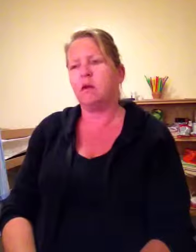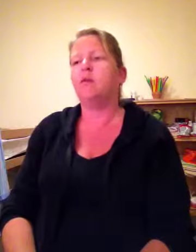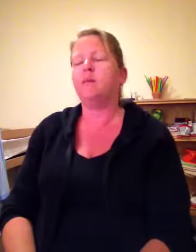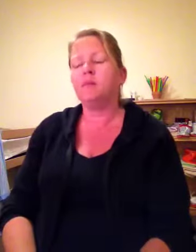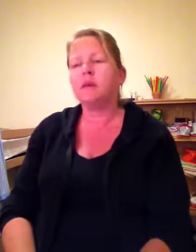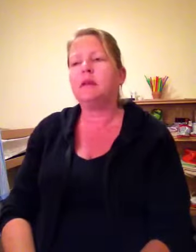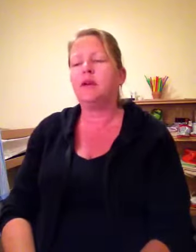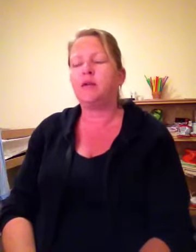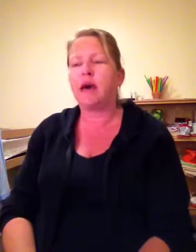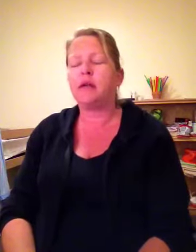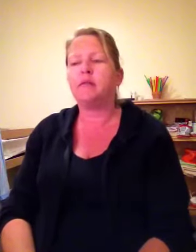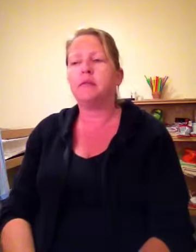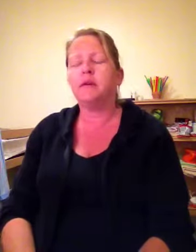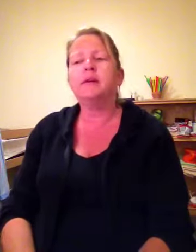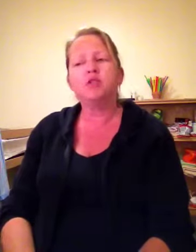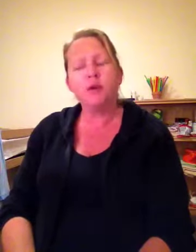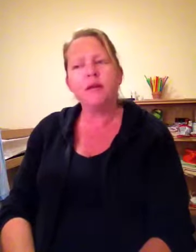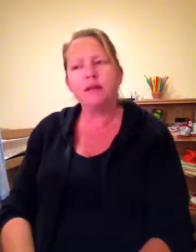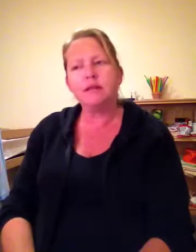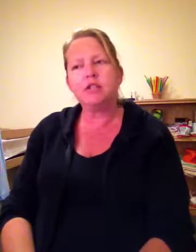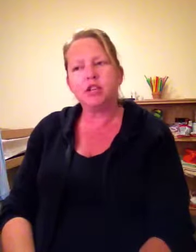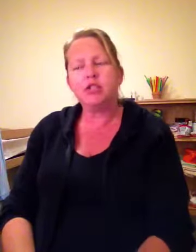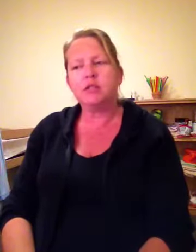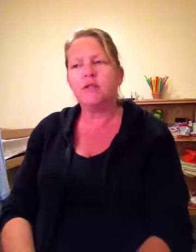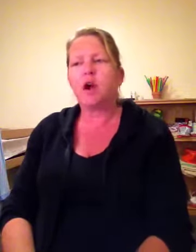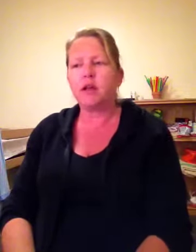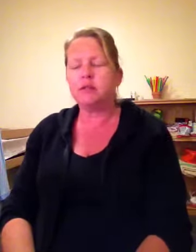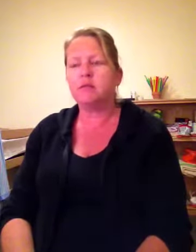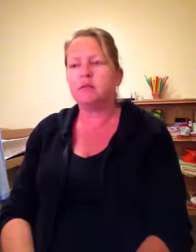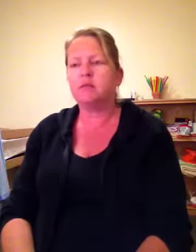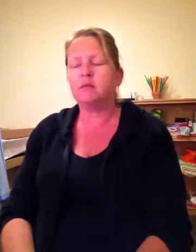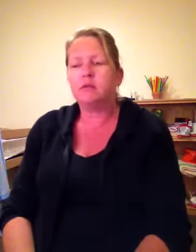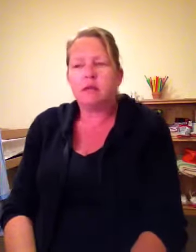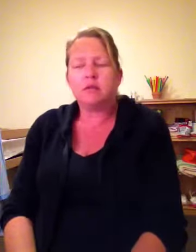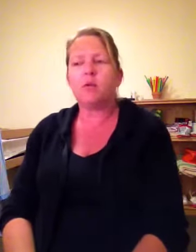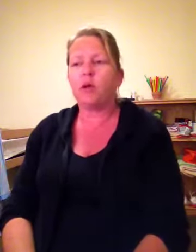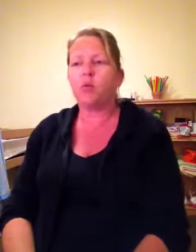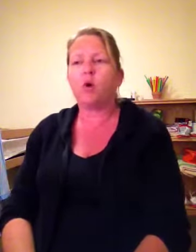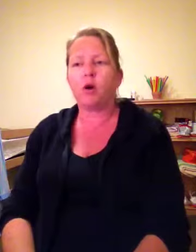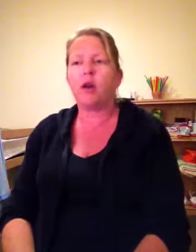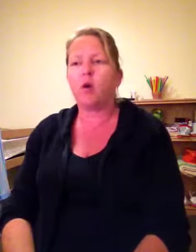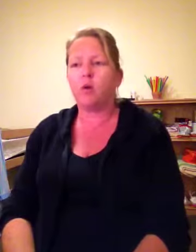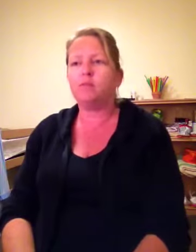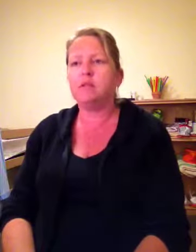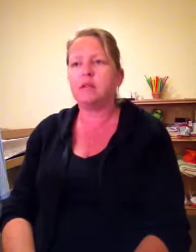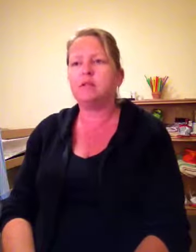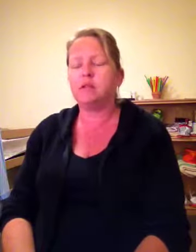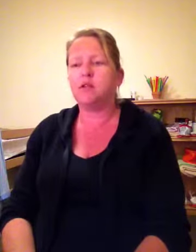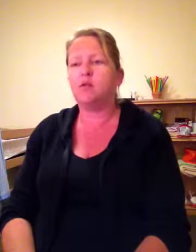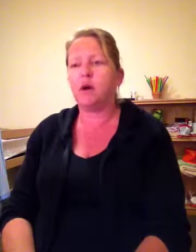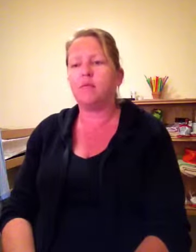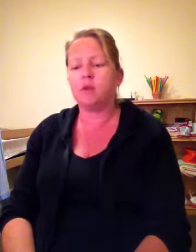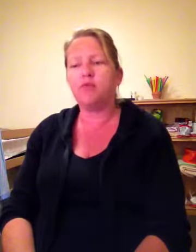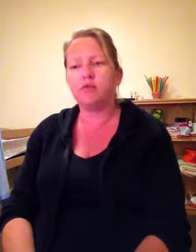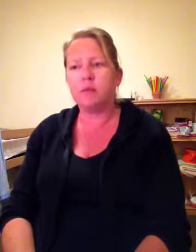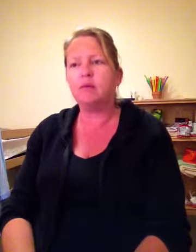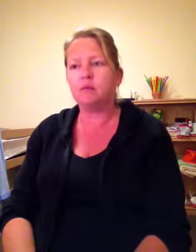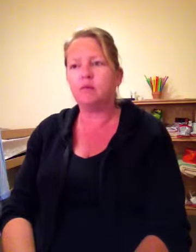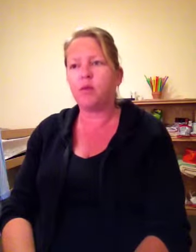Oh, I'm thrilled to hear that. Do you have any suggestions for us, things that we could work on at home to continue improvement with her